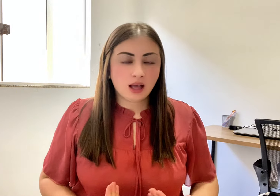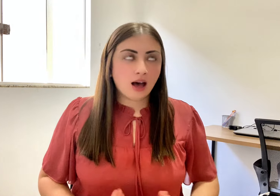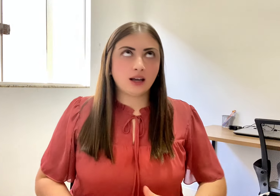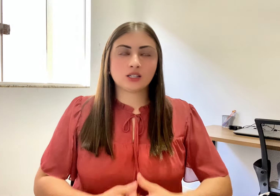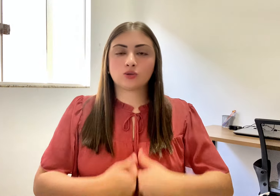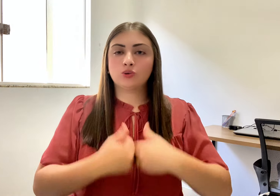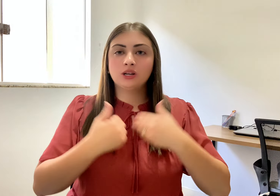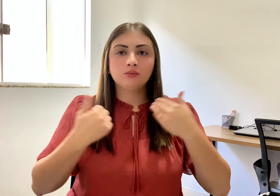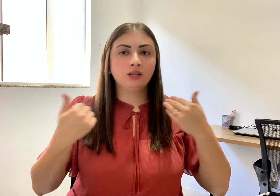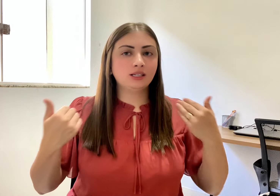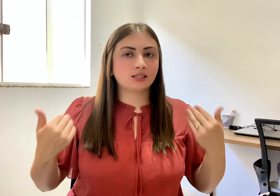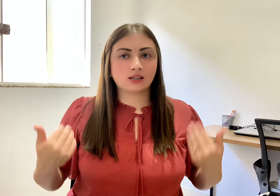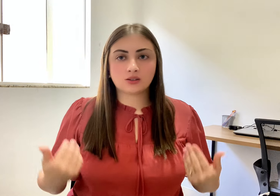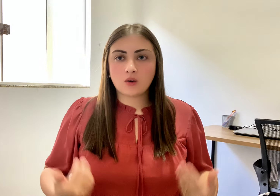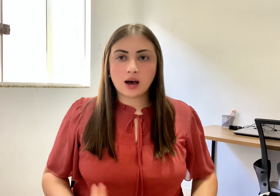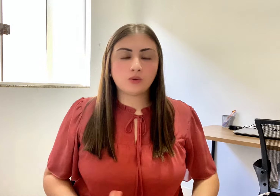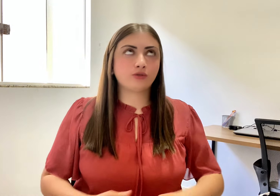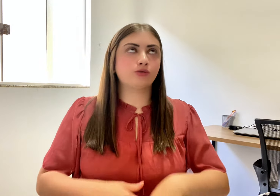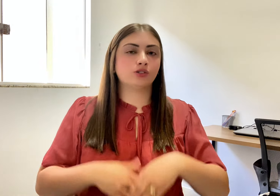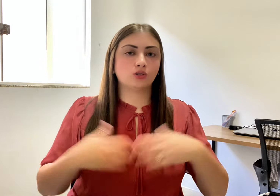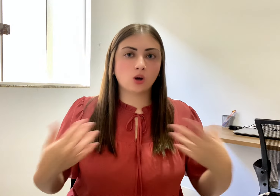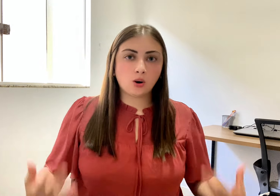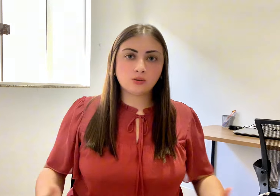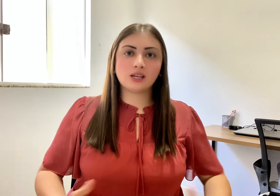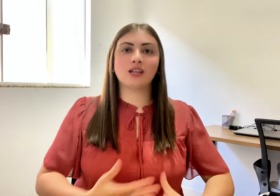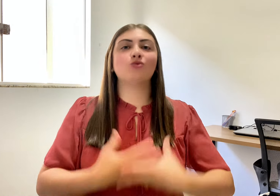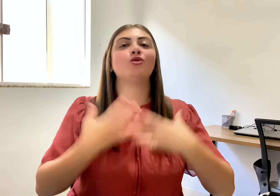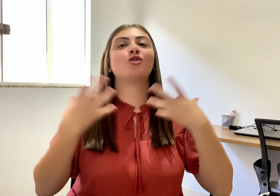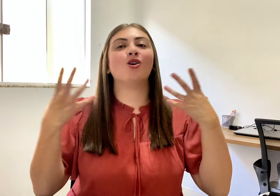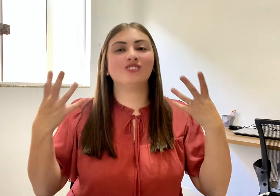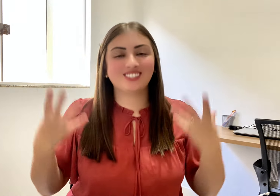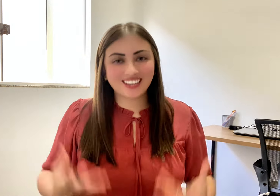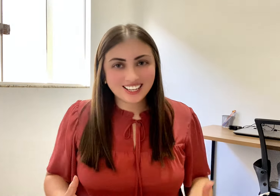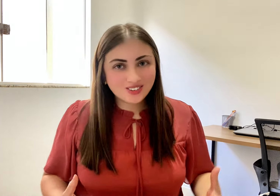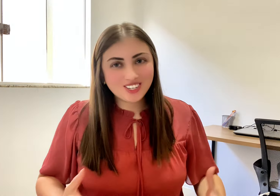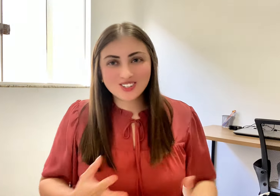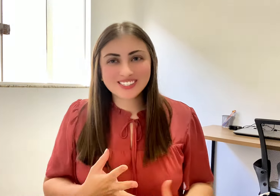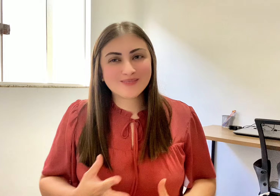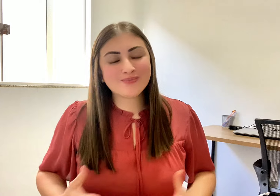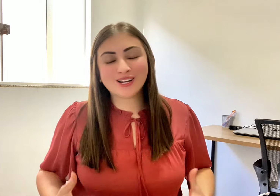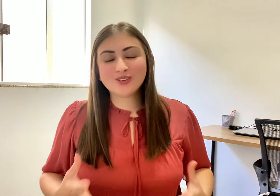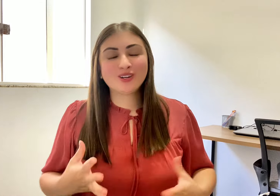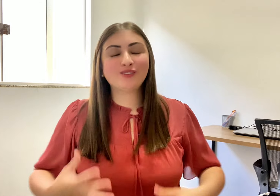I'm extremely satisfied with the results and will continue to use the Money Wave to